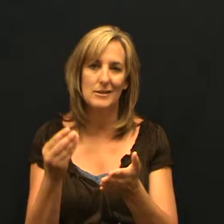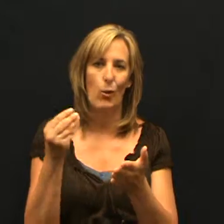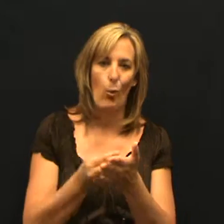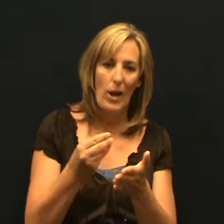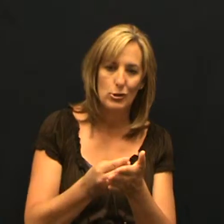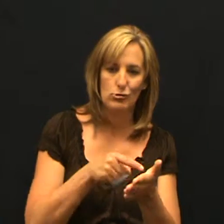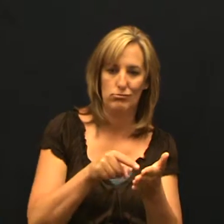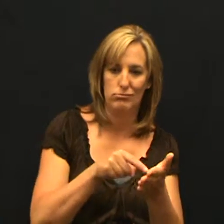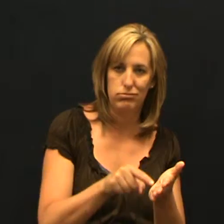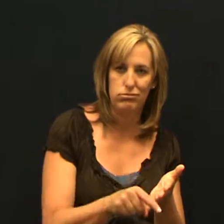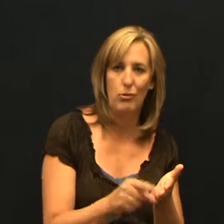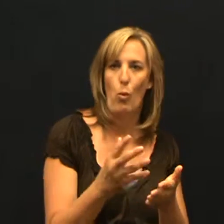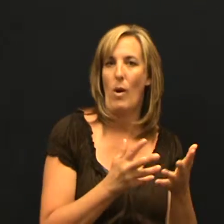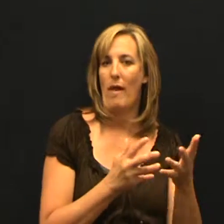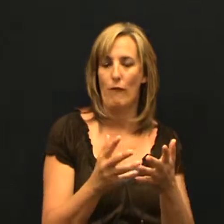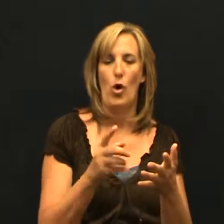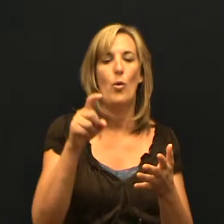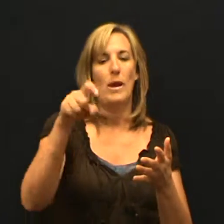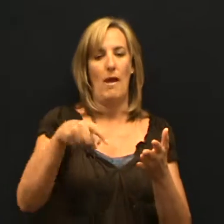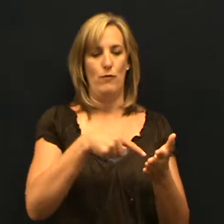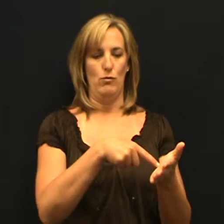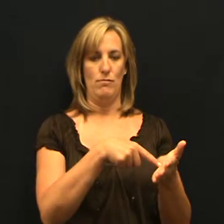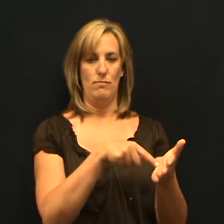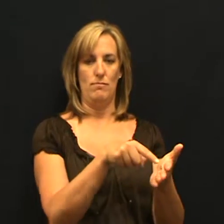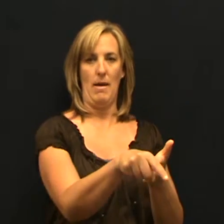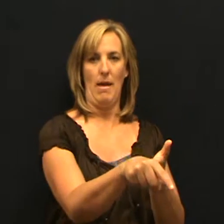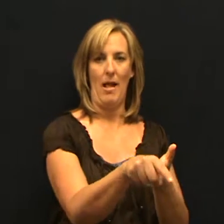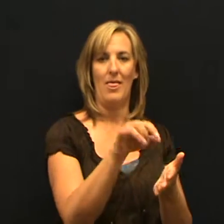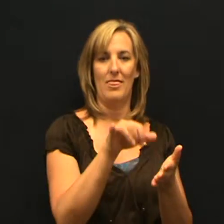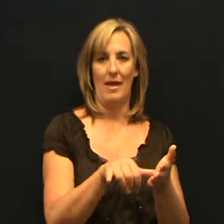pay our payables, that type of thing. That's what we're talking about.